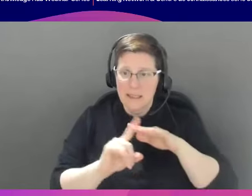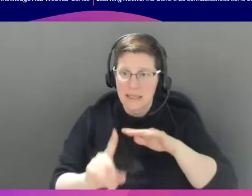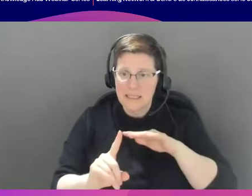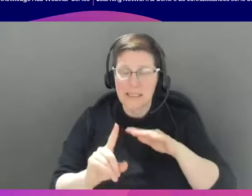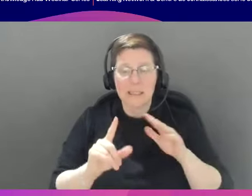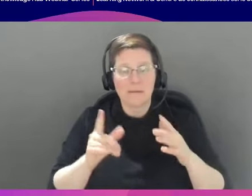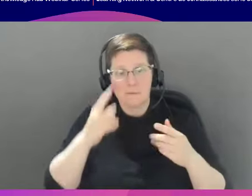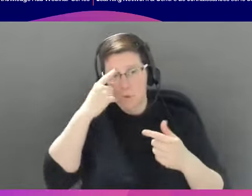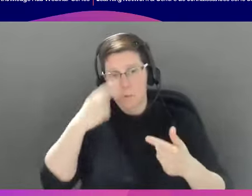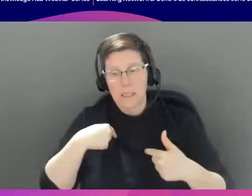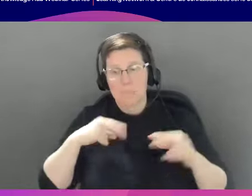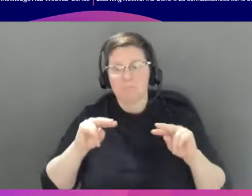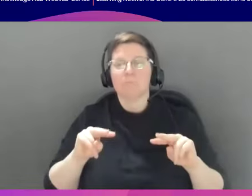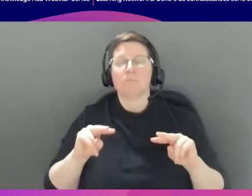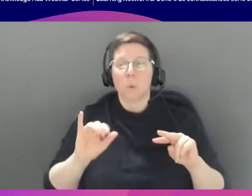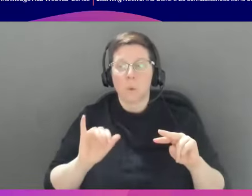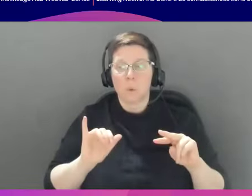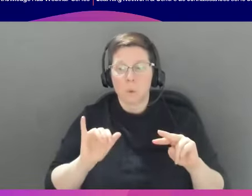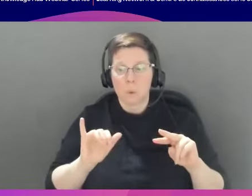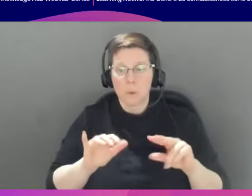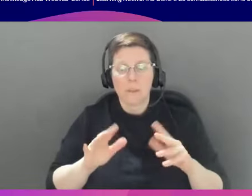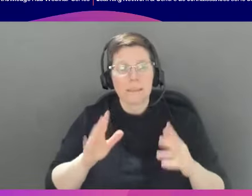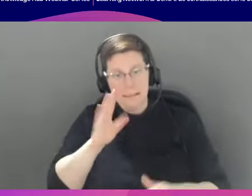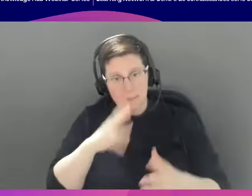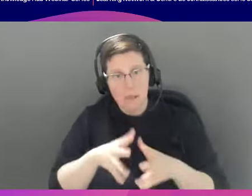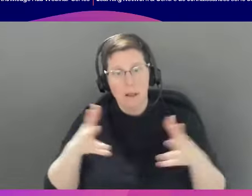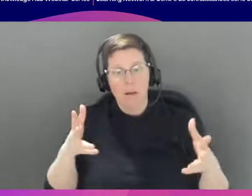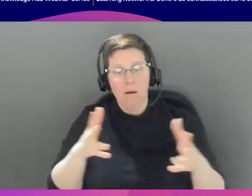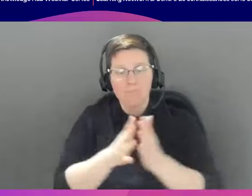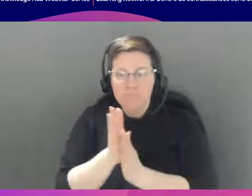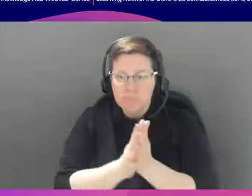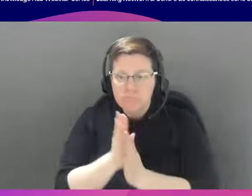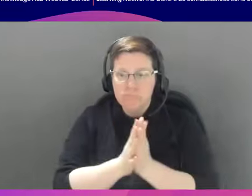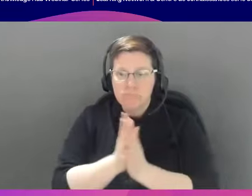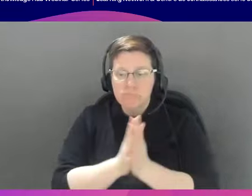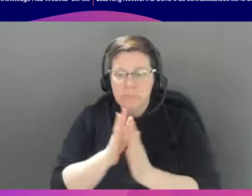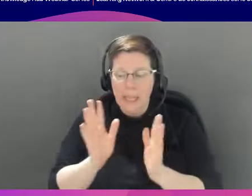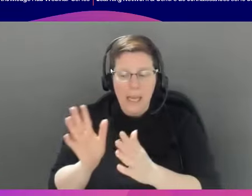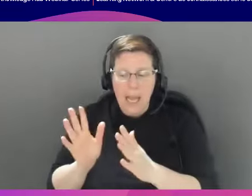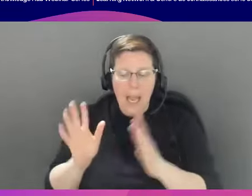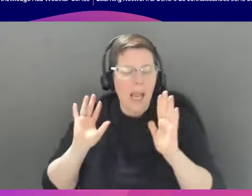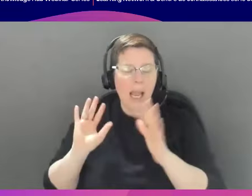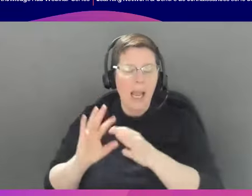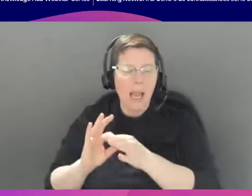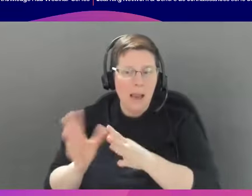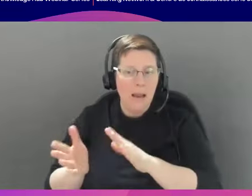that there's potentially quite a lot of interest in leaving, in exiting.